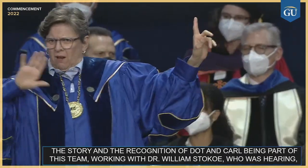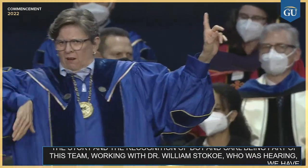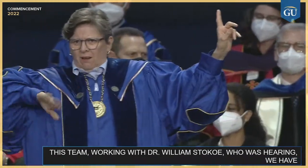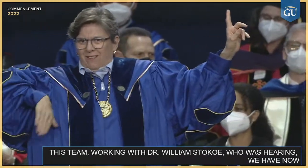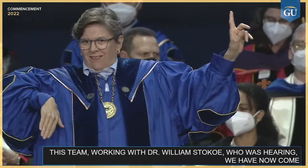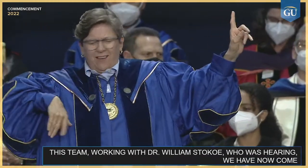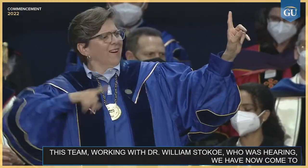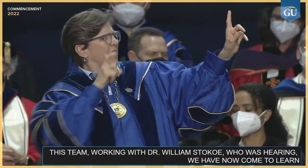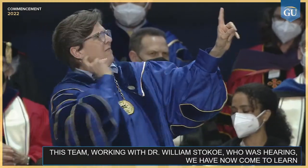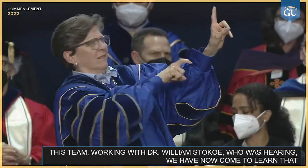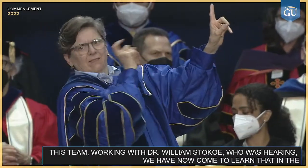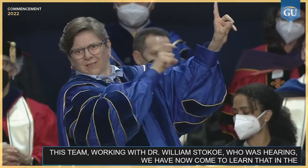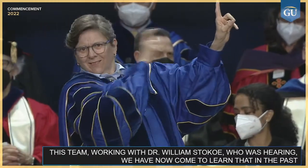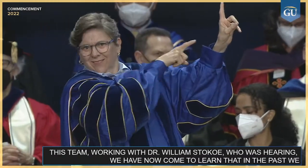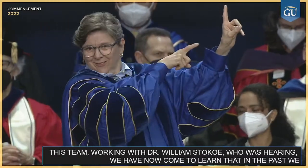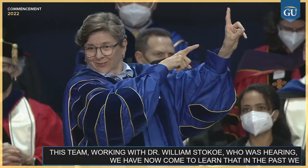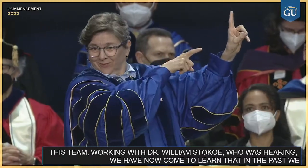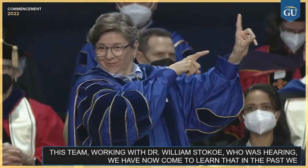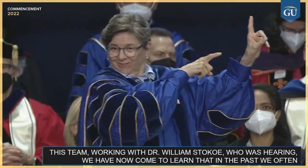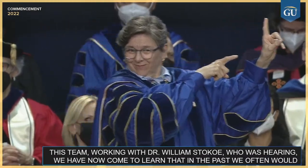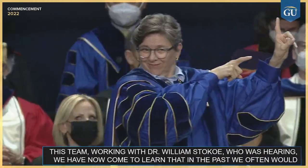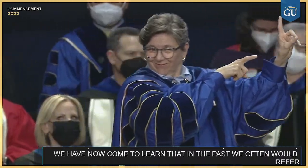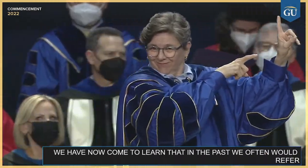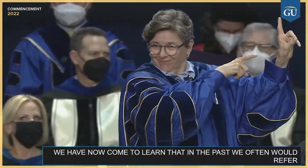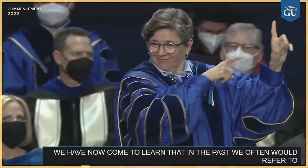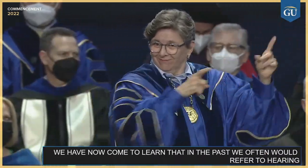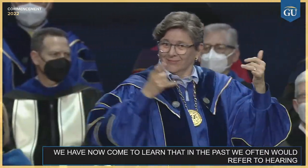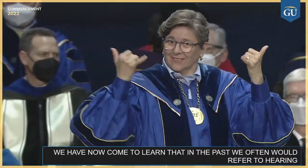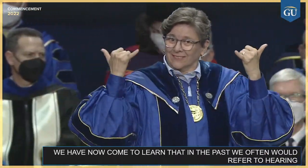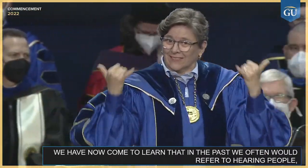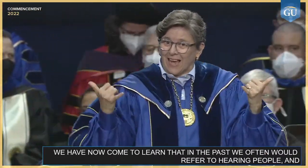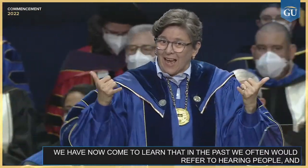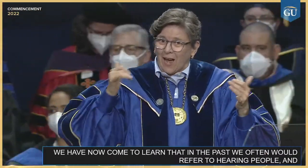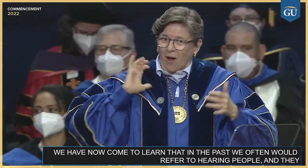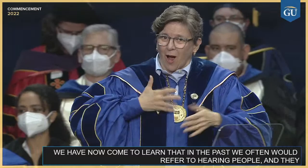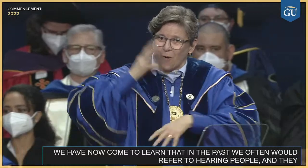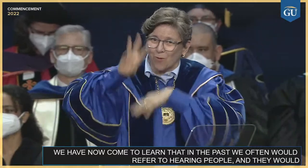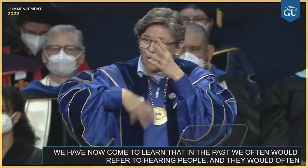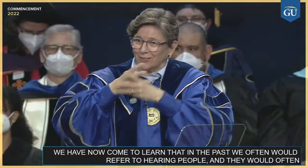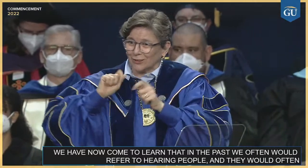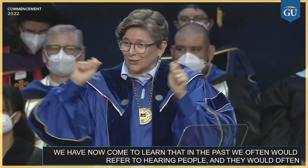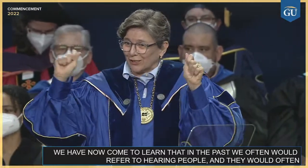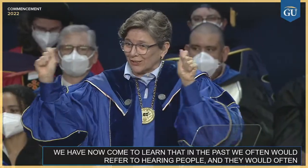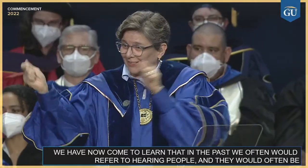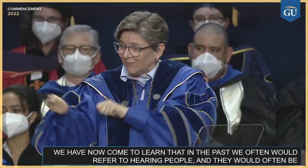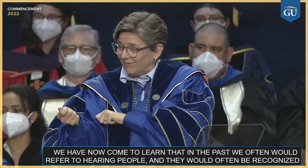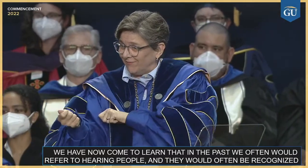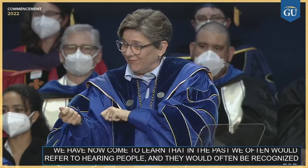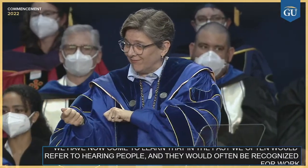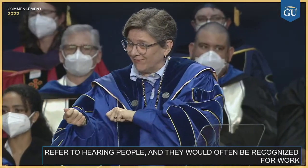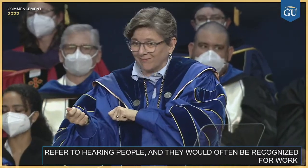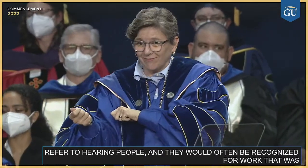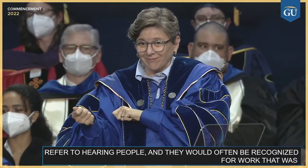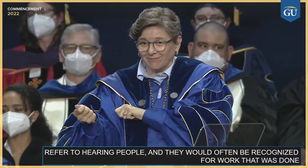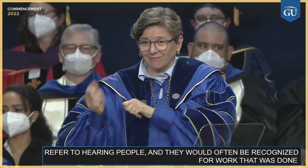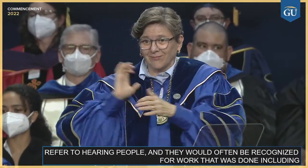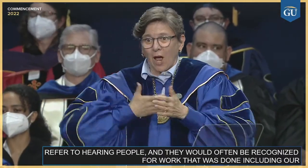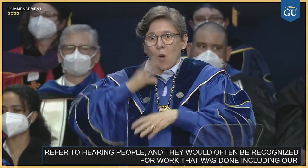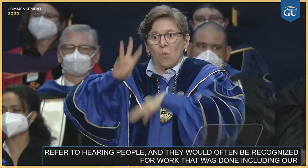be recognized for work that was done, including our community. But now, our world has changed. The world